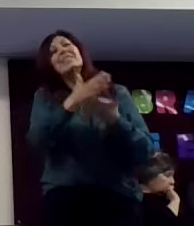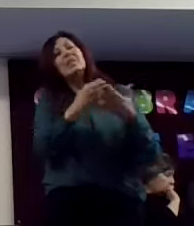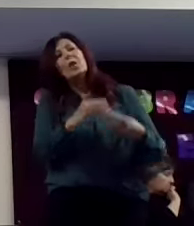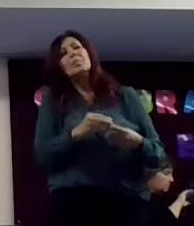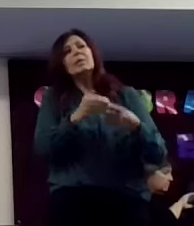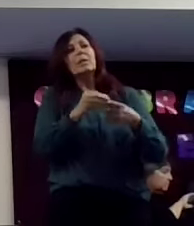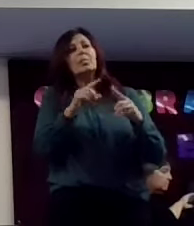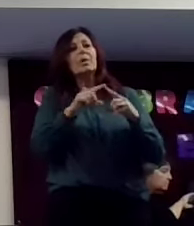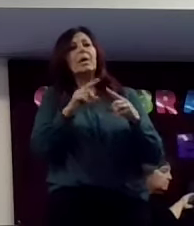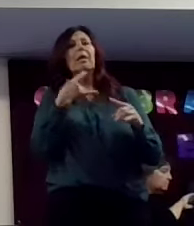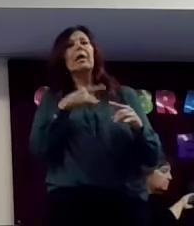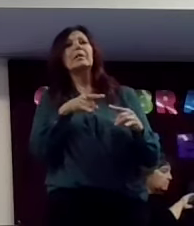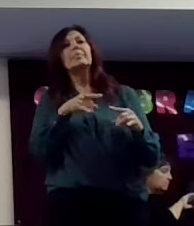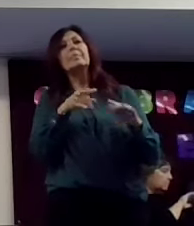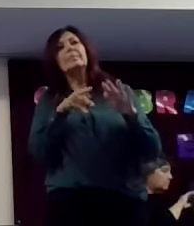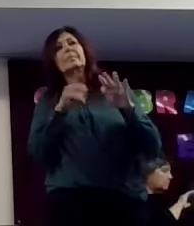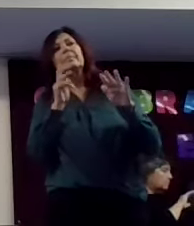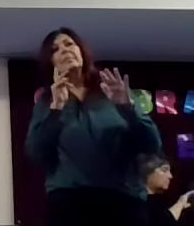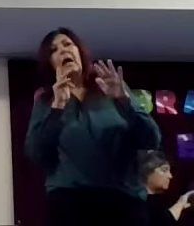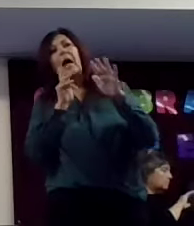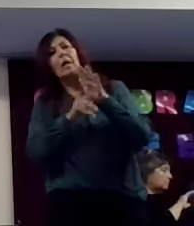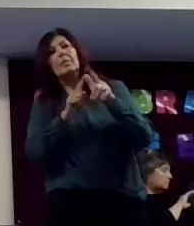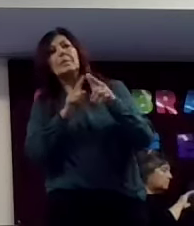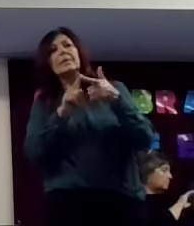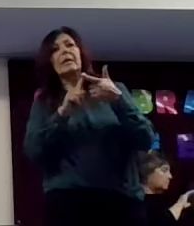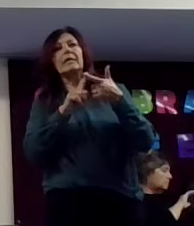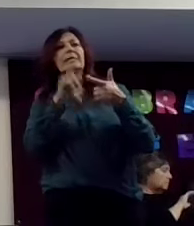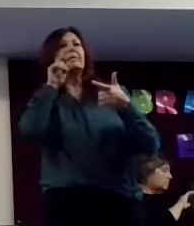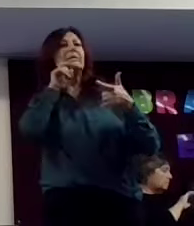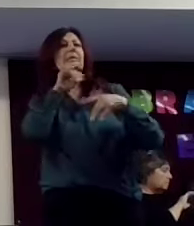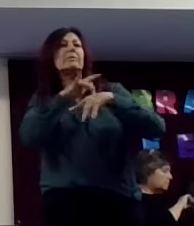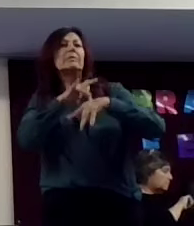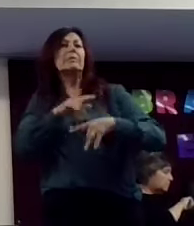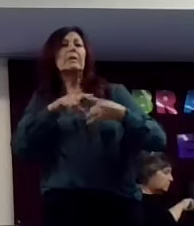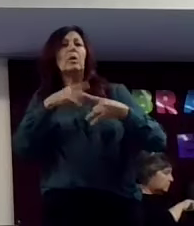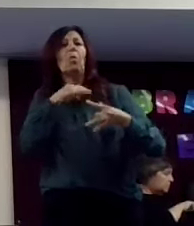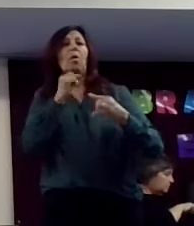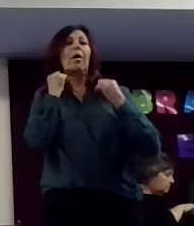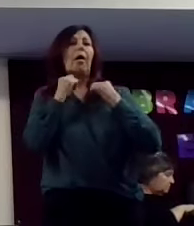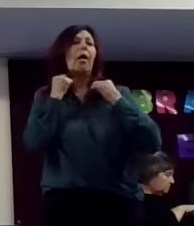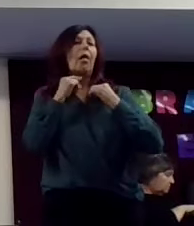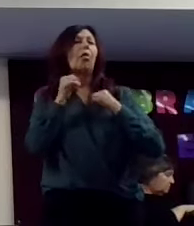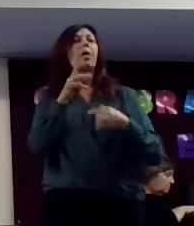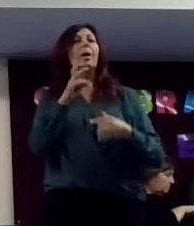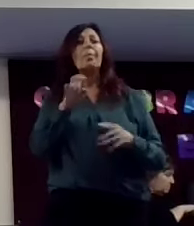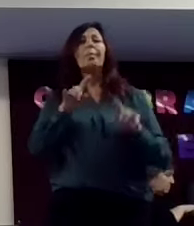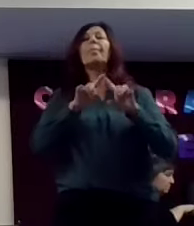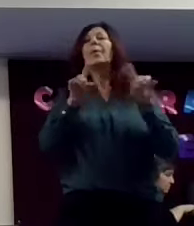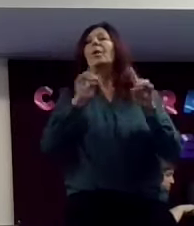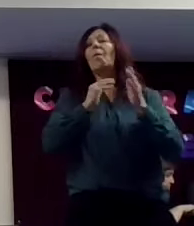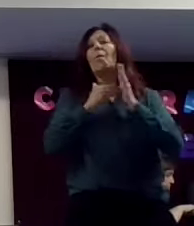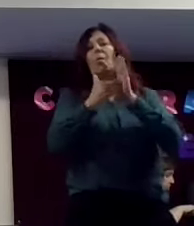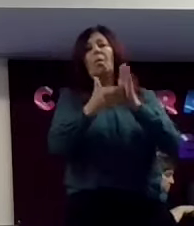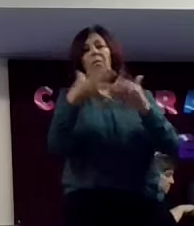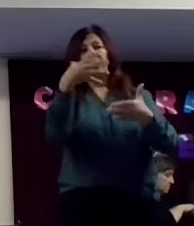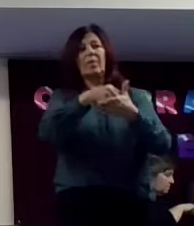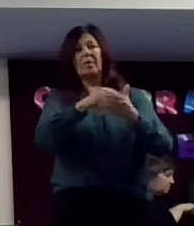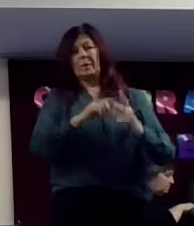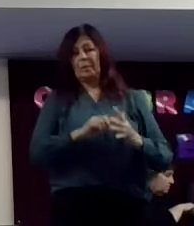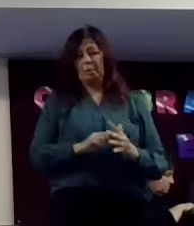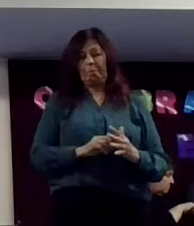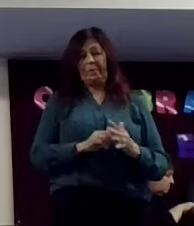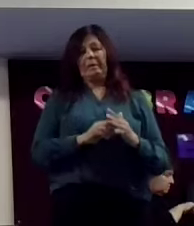that. Homicides, sexual assaults, and some of the white collar crime that you hear about. We are oftentimes involved in the very